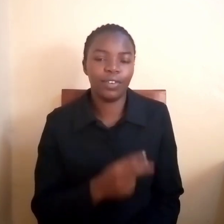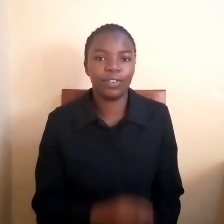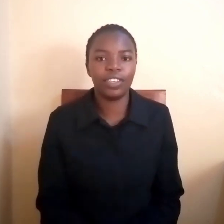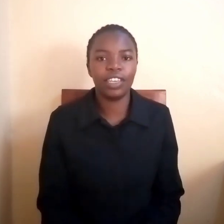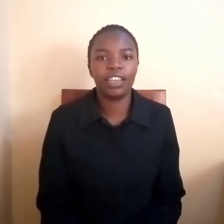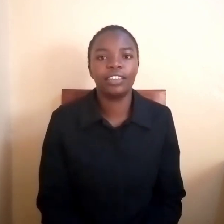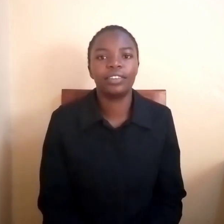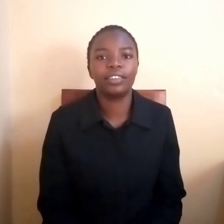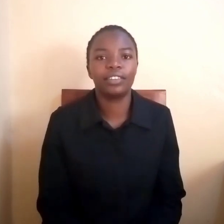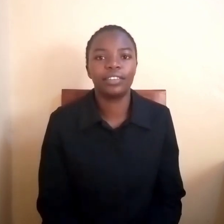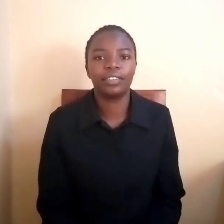volunteer.